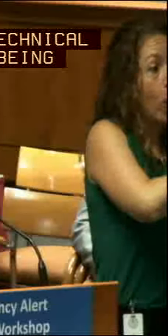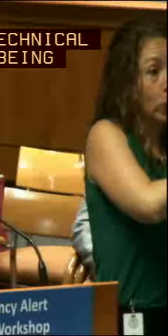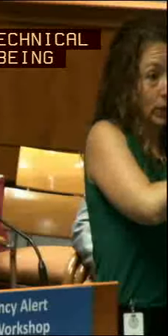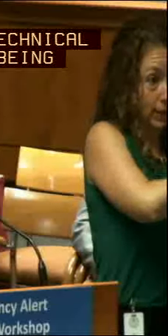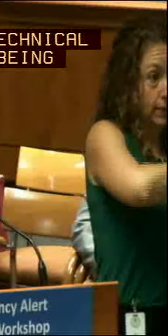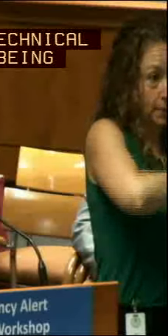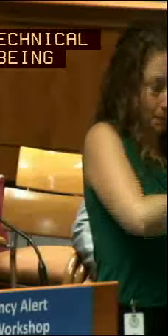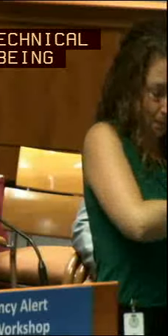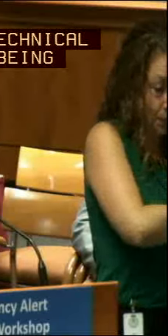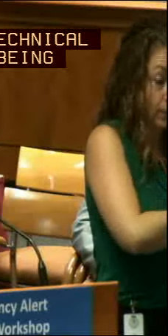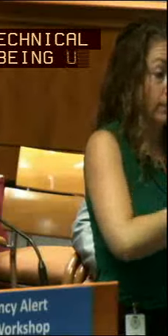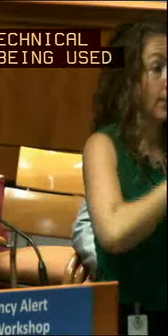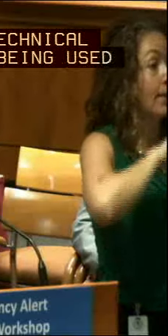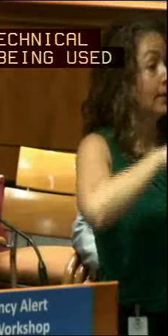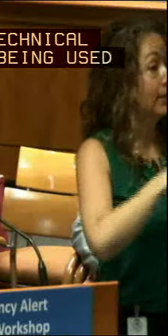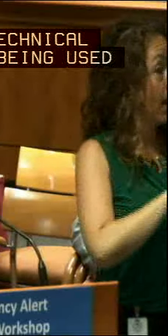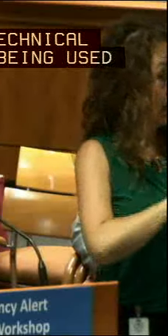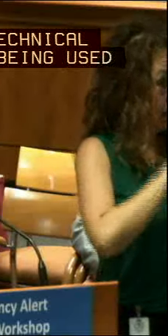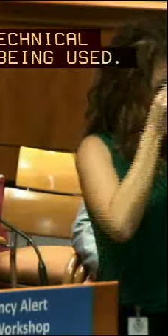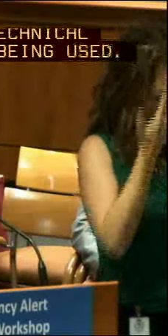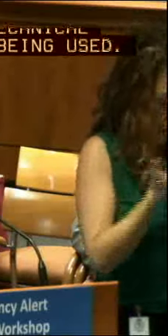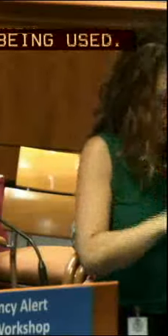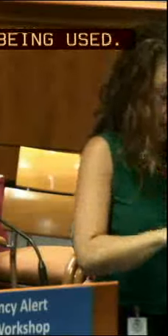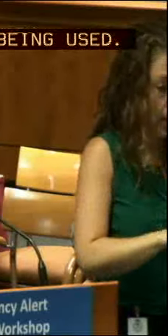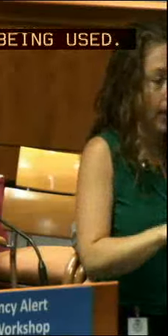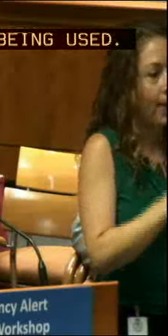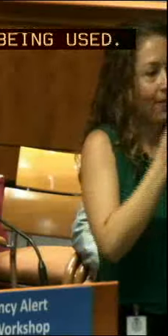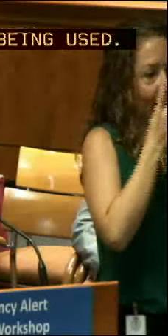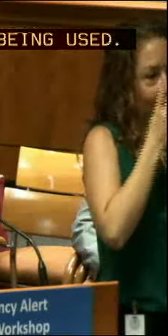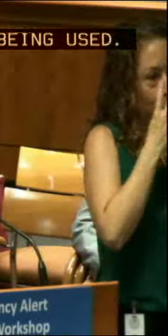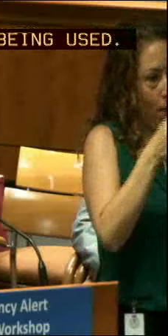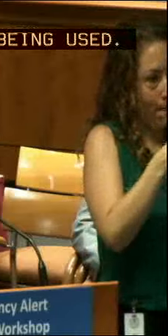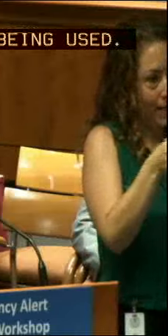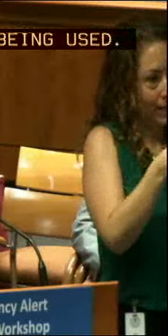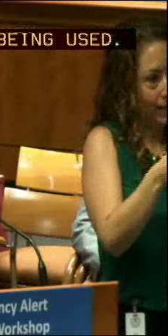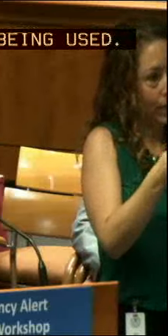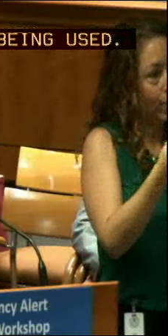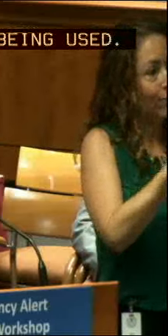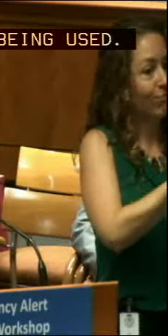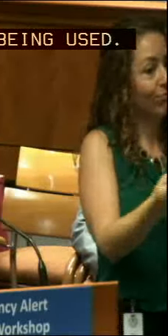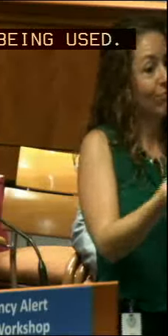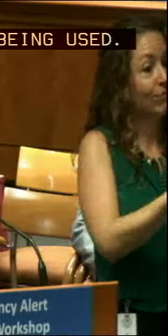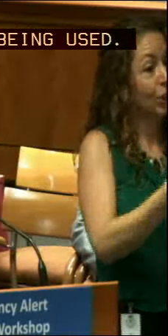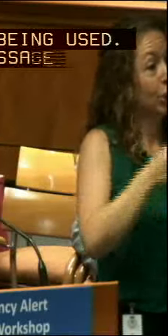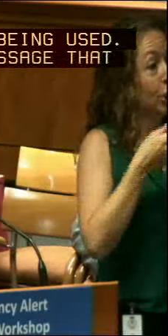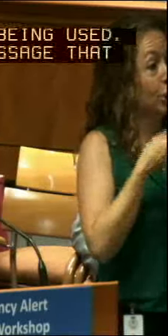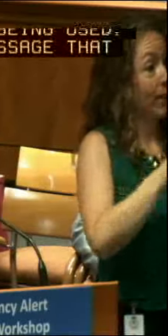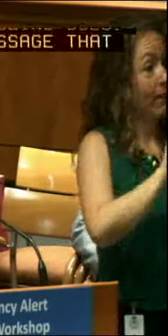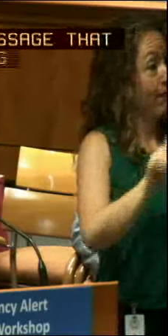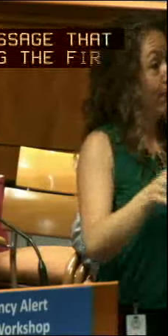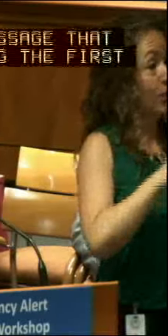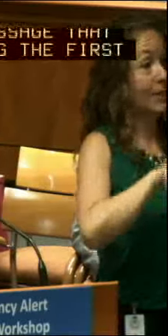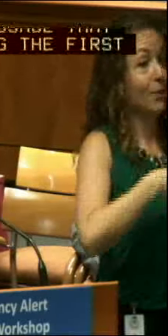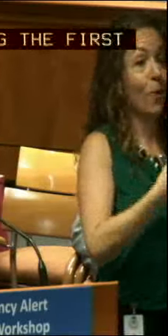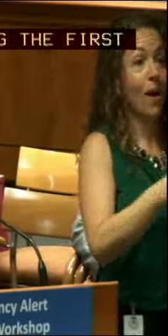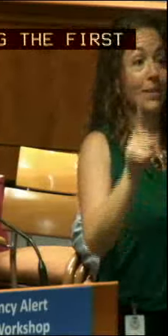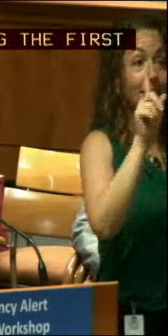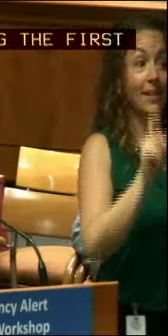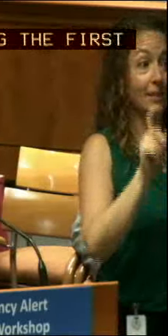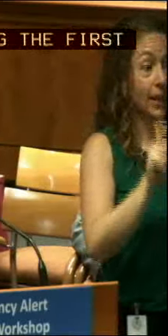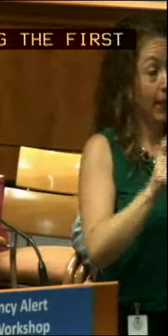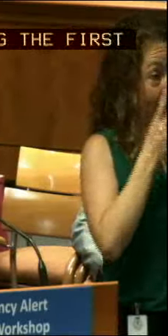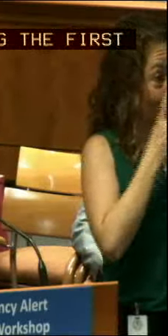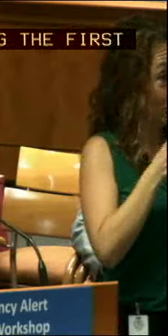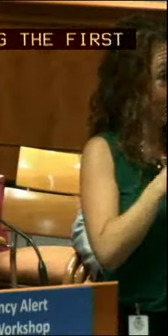visual message that was transmitted during the first nationwide EAS test, was